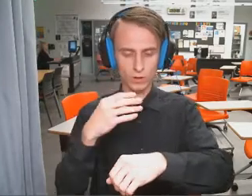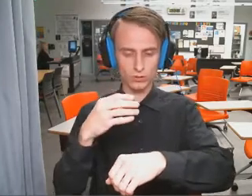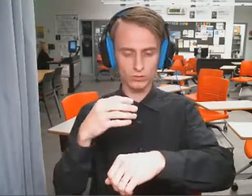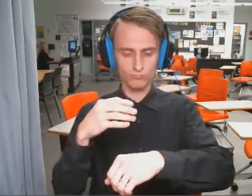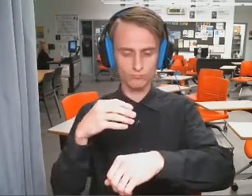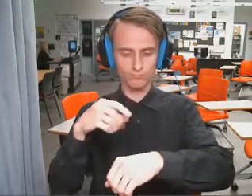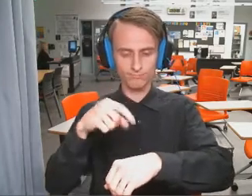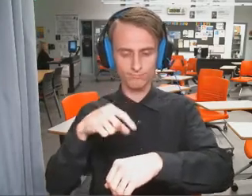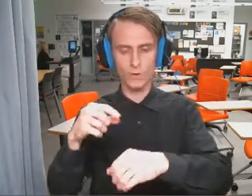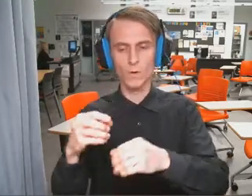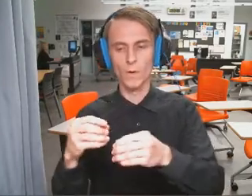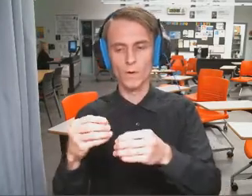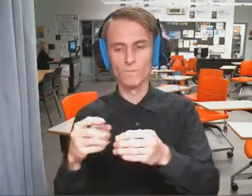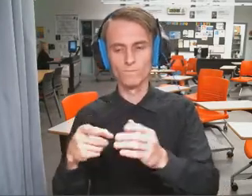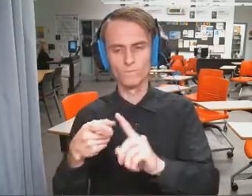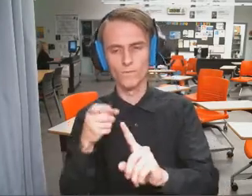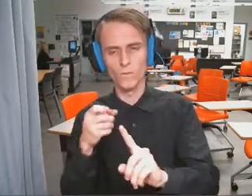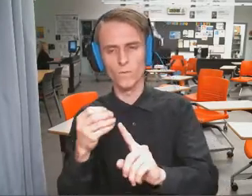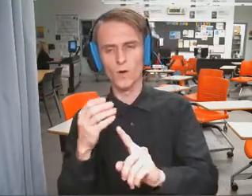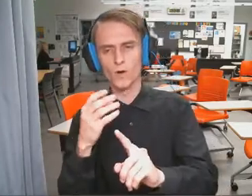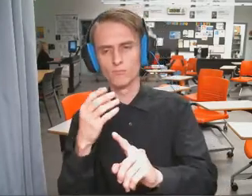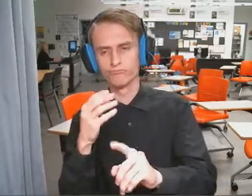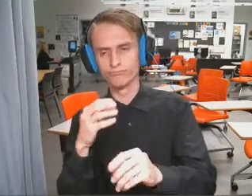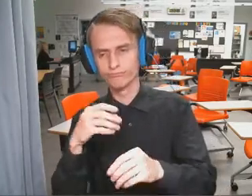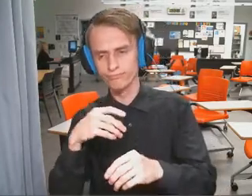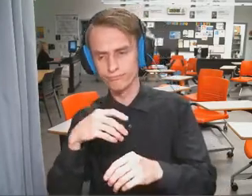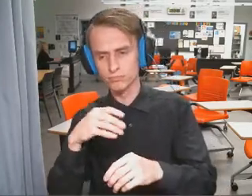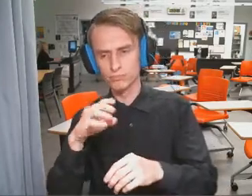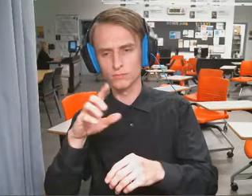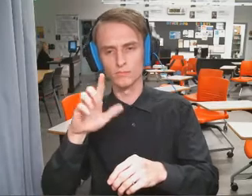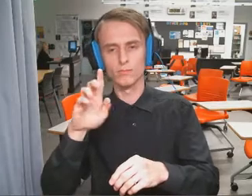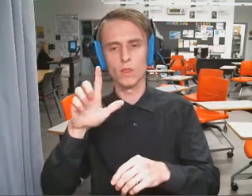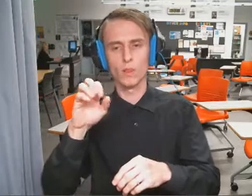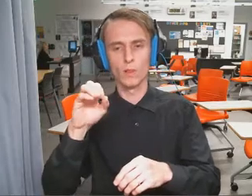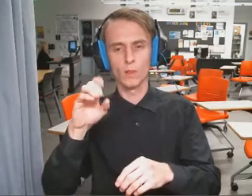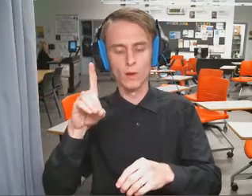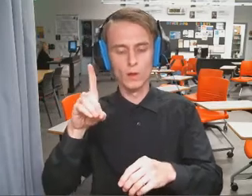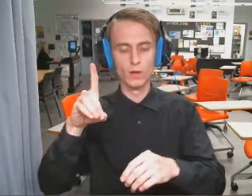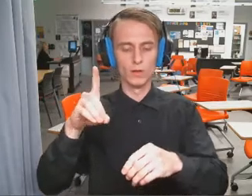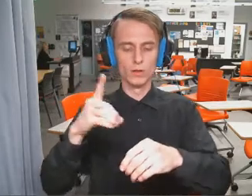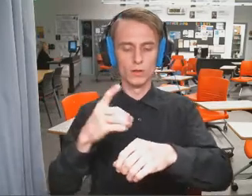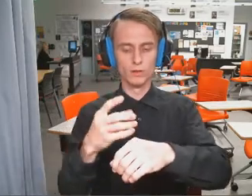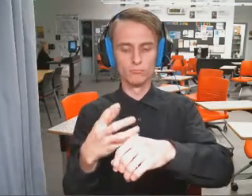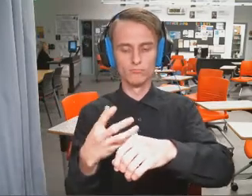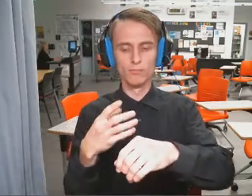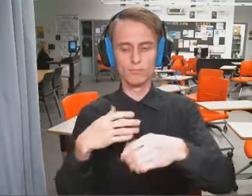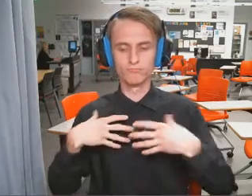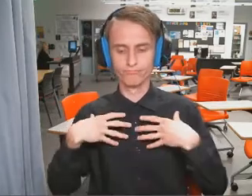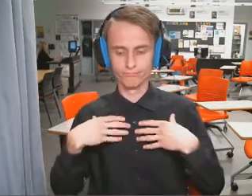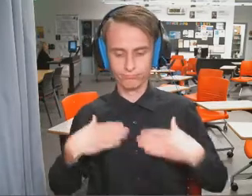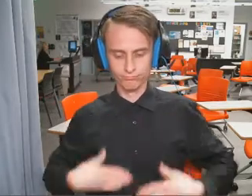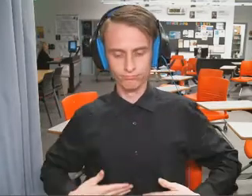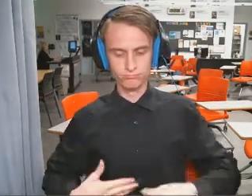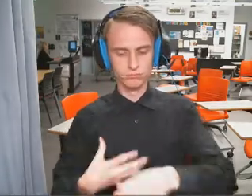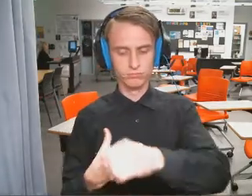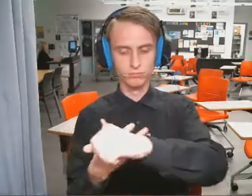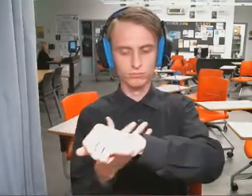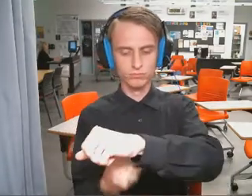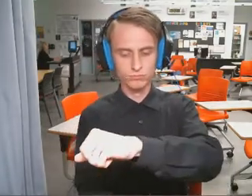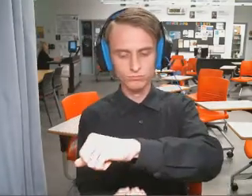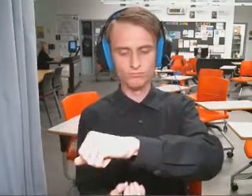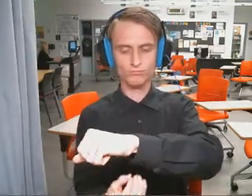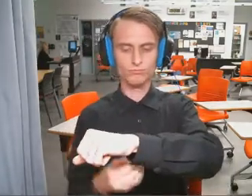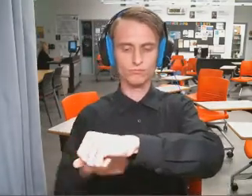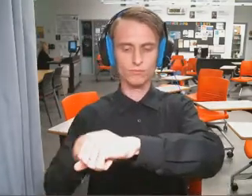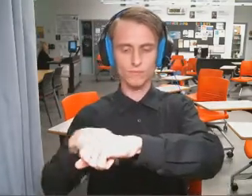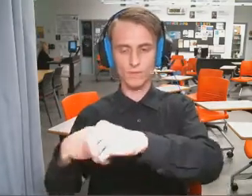the body reabsorbs it, the colors change. So a new bruise would be a very bluish and purple,